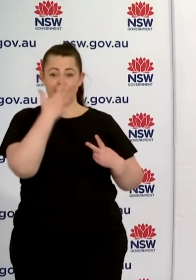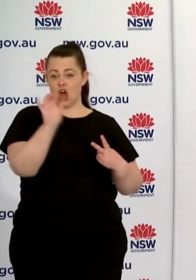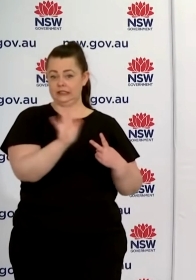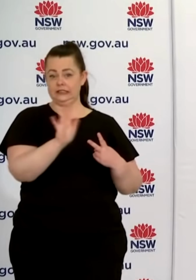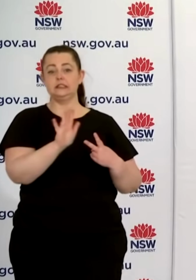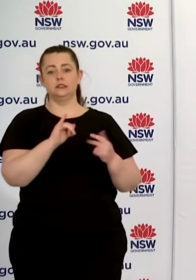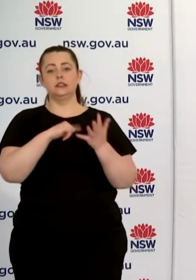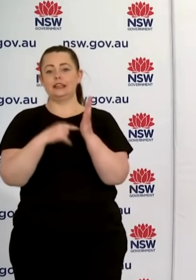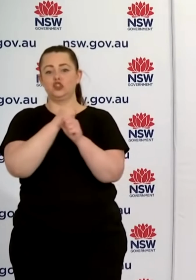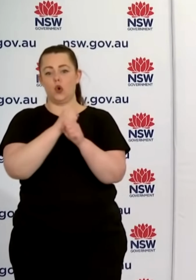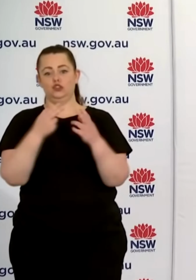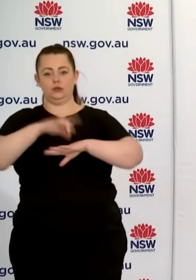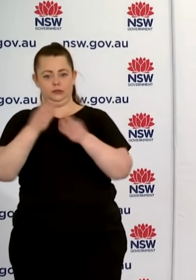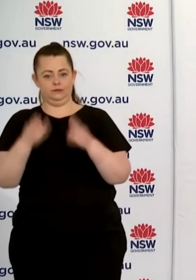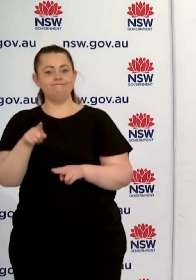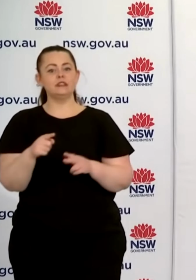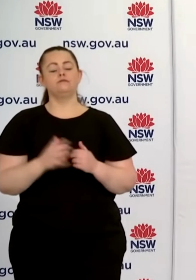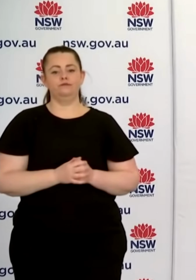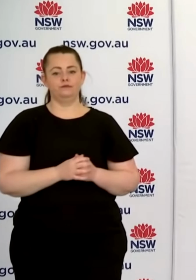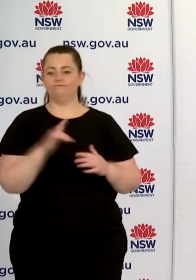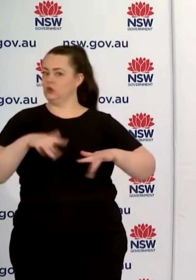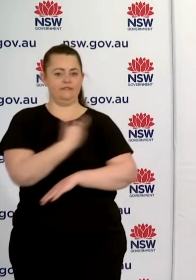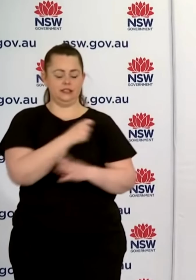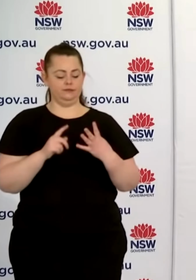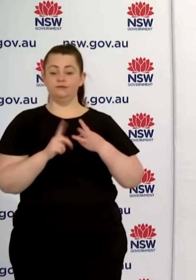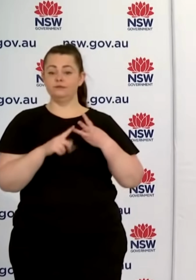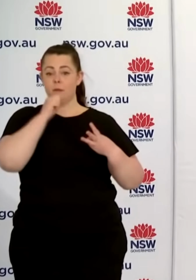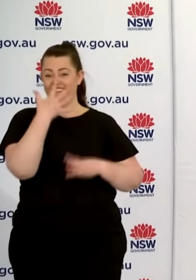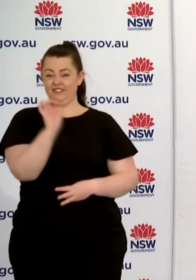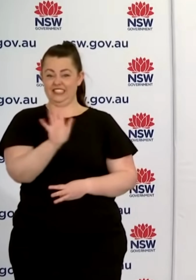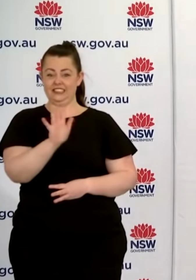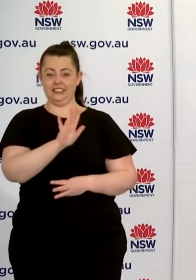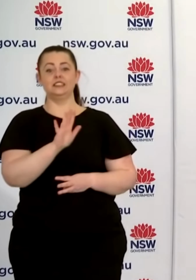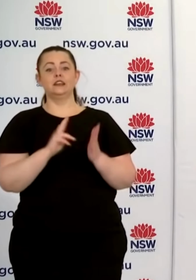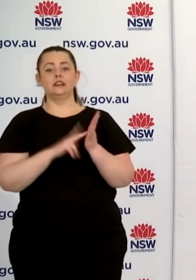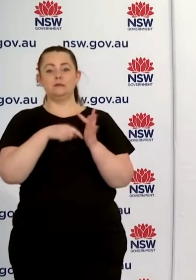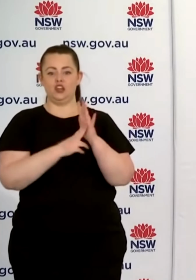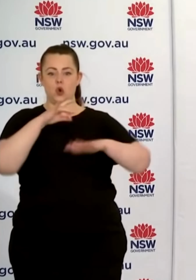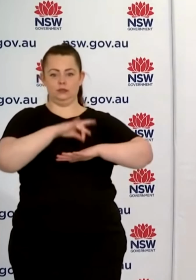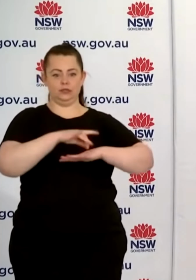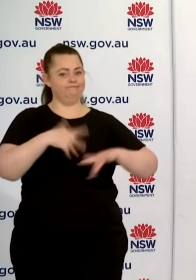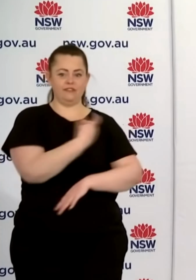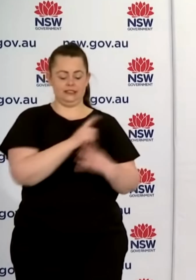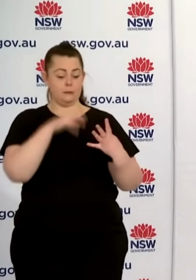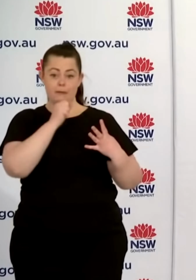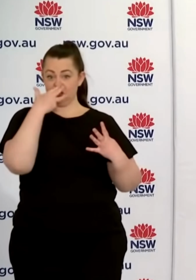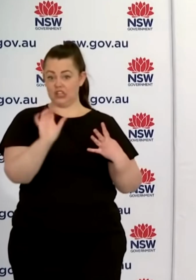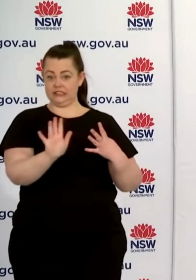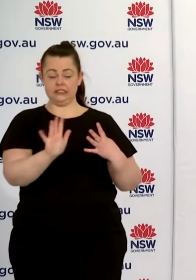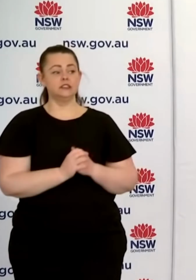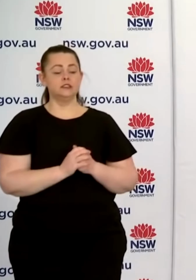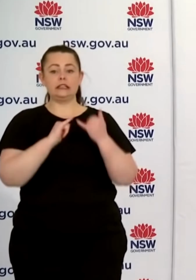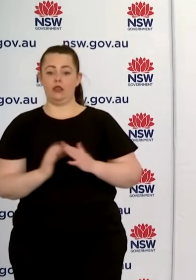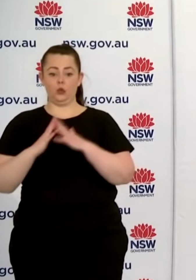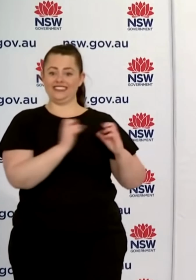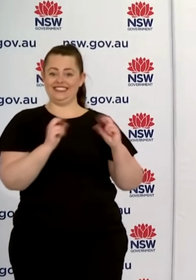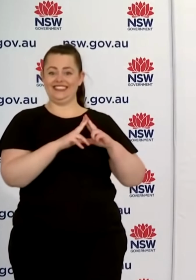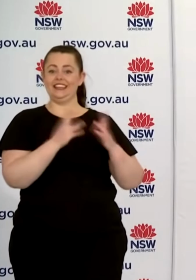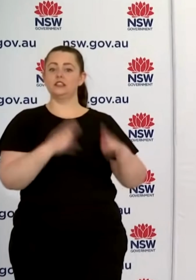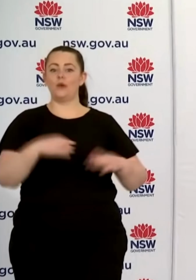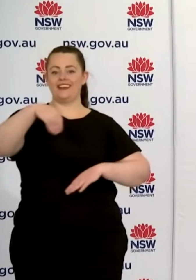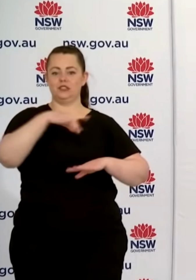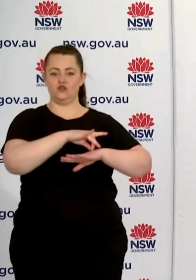George Hospital, and he was not vaccinated and also had underlying health conditions. A man in his 50s from Nepean Blue Mountains died at Nepean Hospital, and he was also not vaccinated. A gentleman in his 90s from southwestern Sydney died at Campbelltown Hospital, and